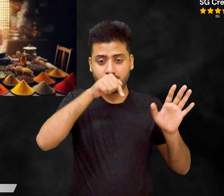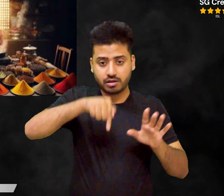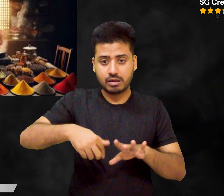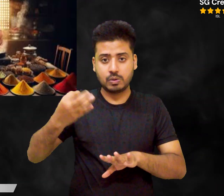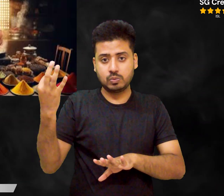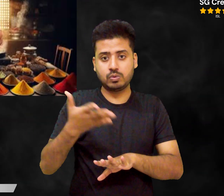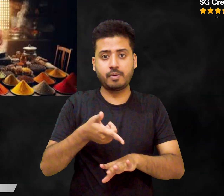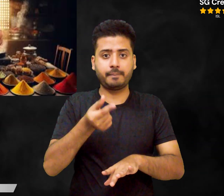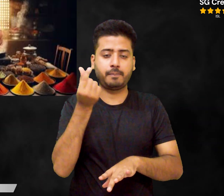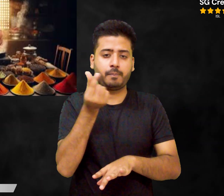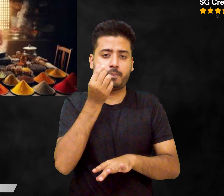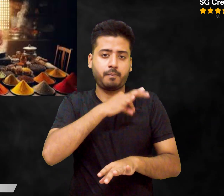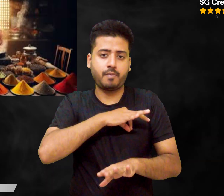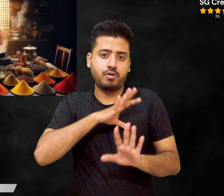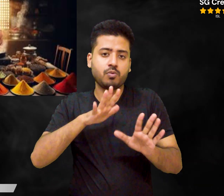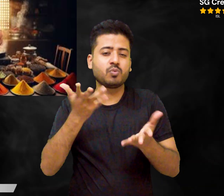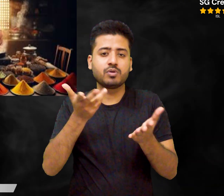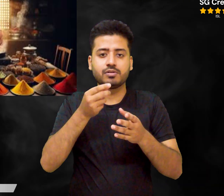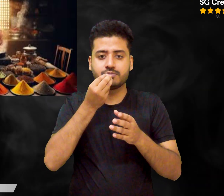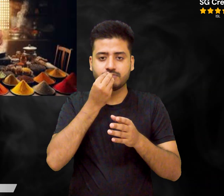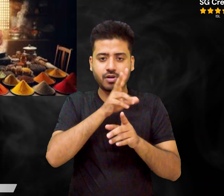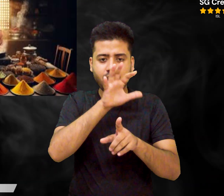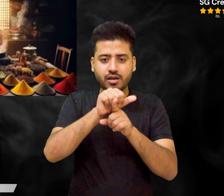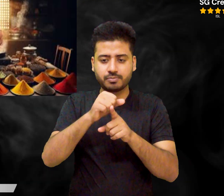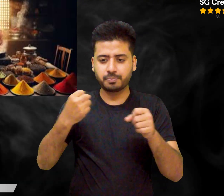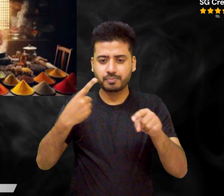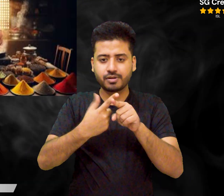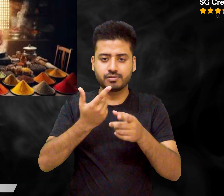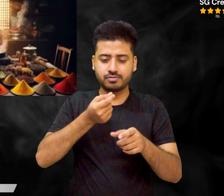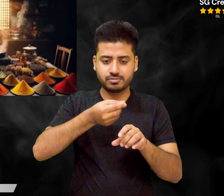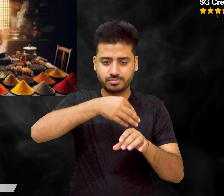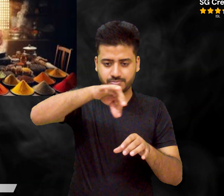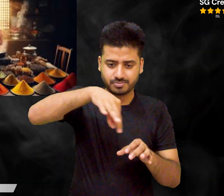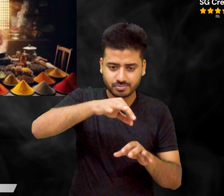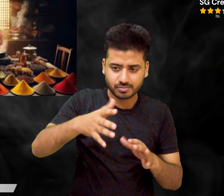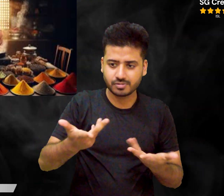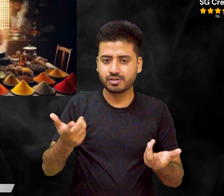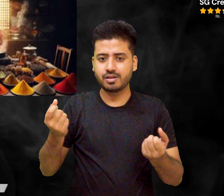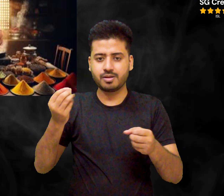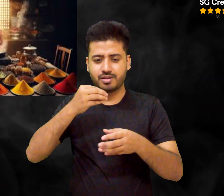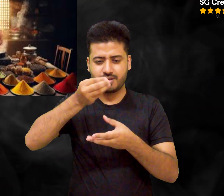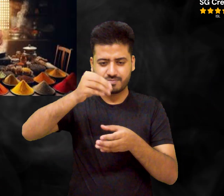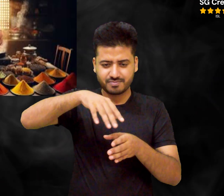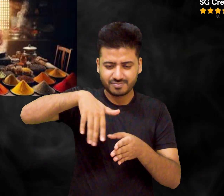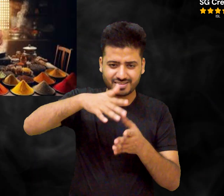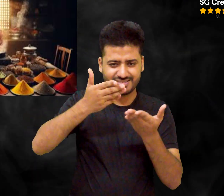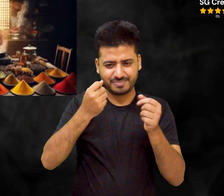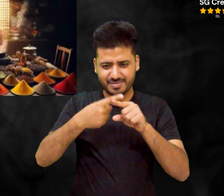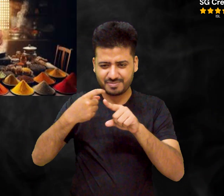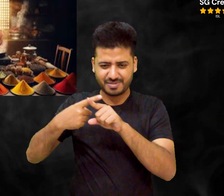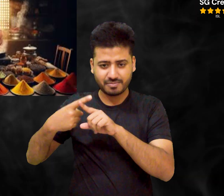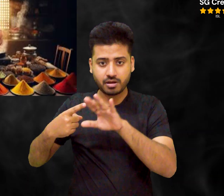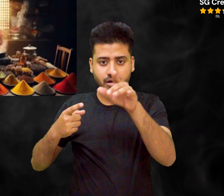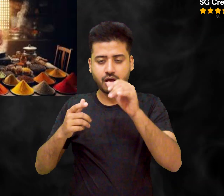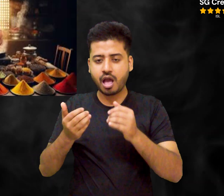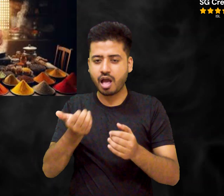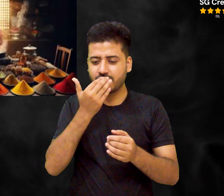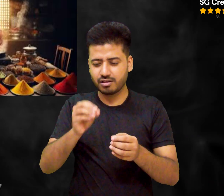or tempering, allows their flavors to infuse the fat and build a foundation for the dish. During cooking, spices can